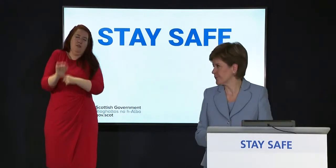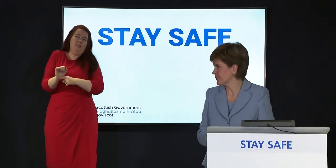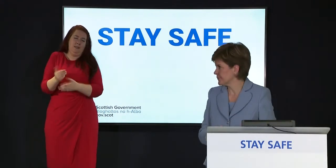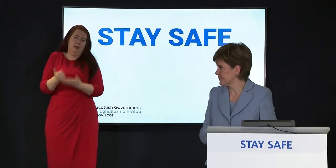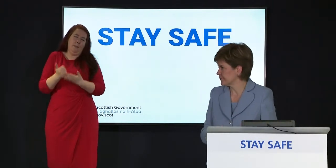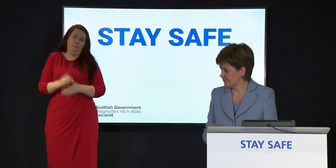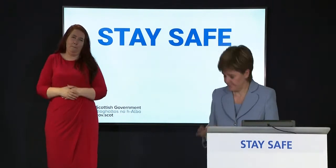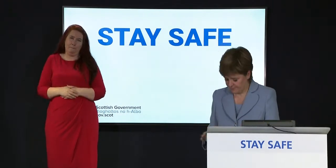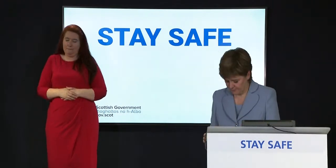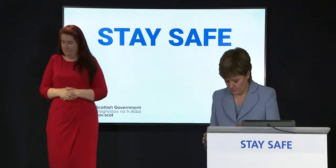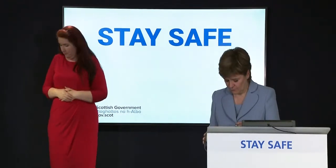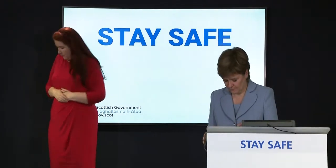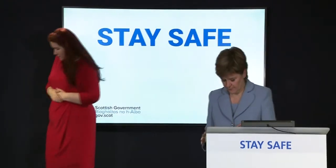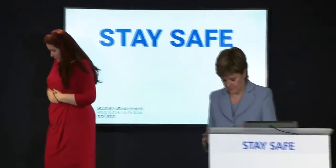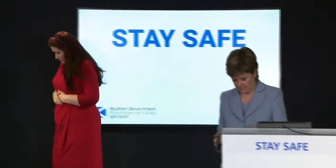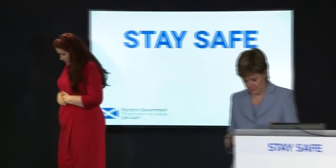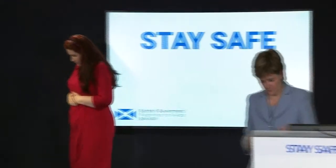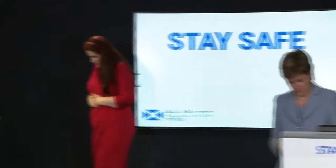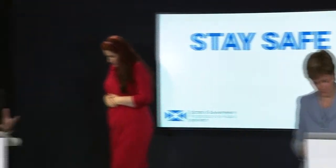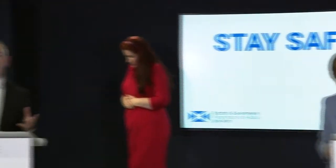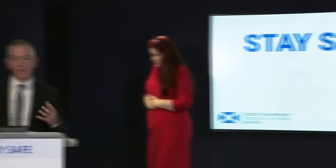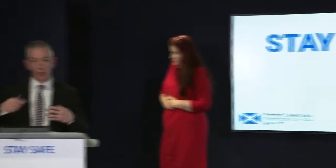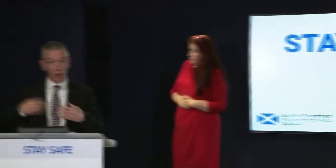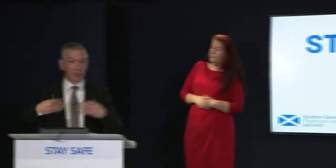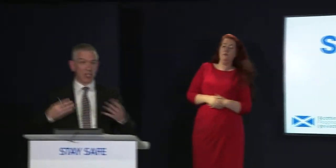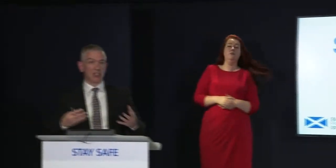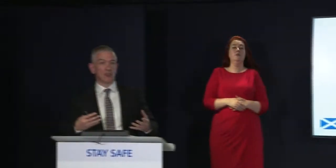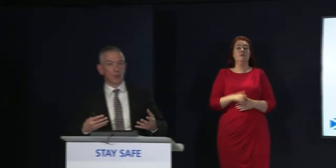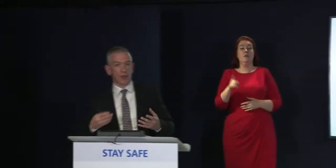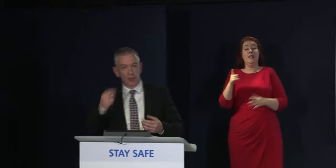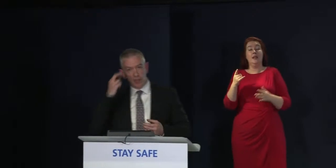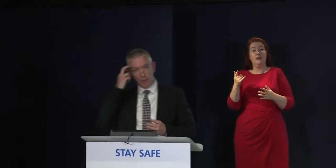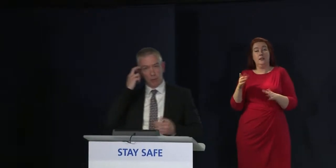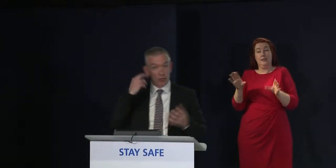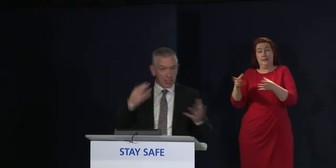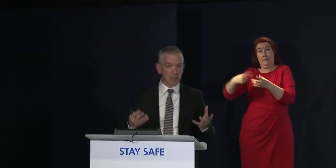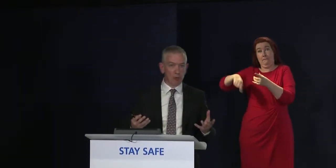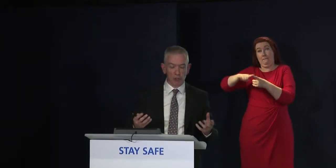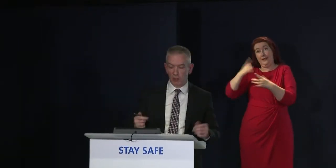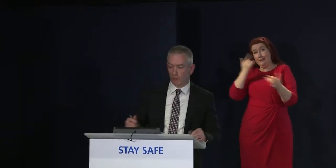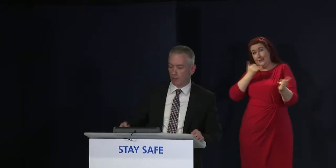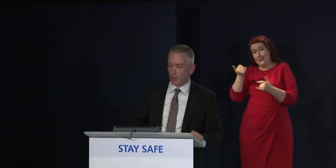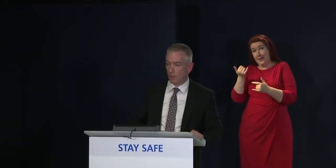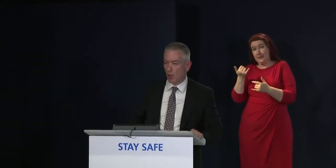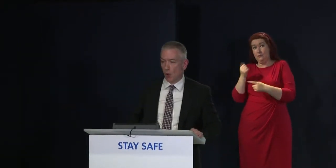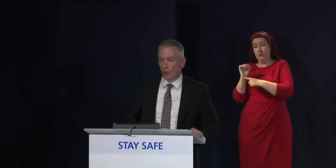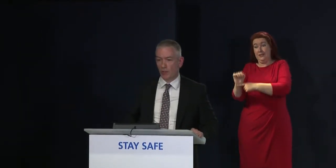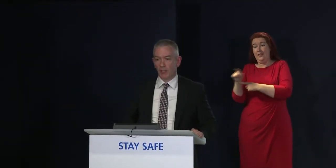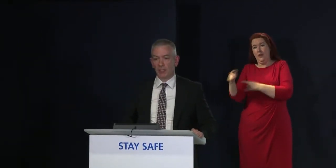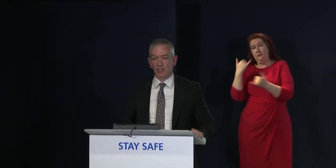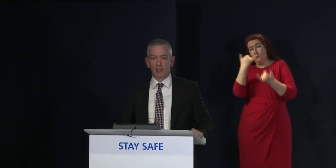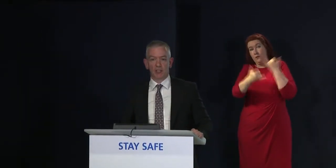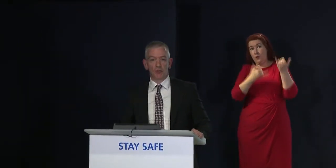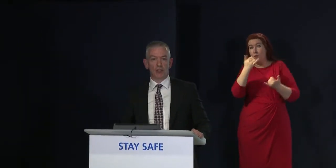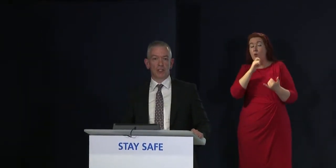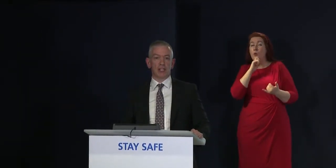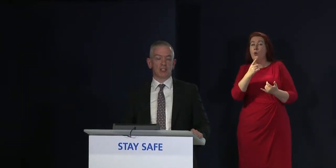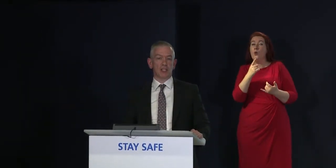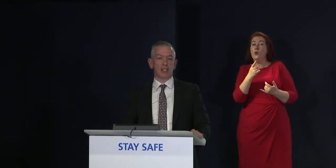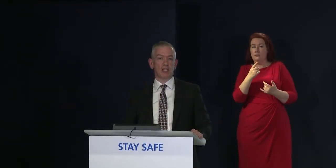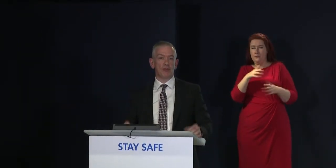potential. When the test and protect teams are having the conversations with people who test positive, one of the things that